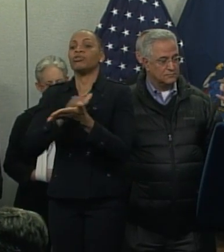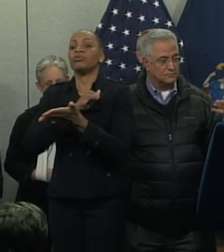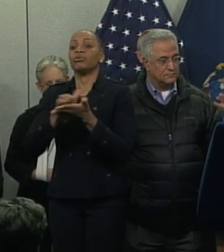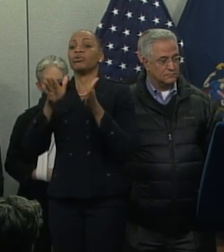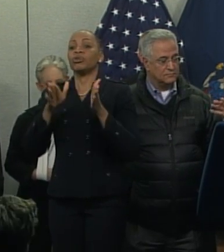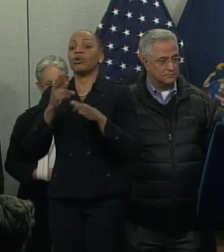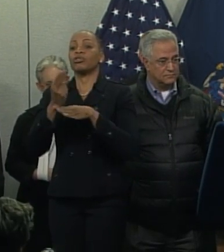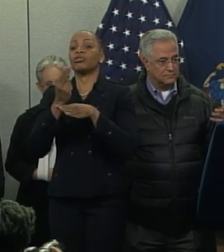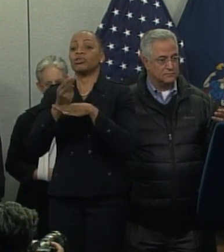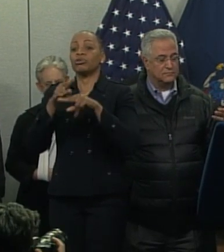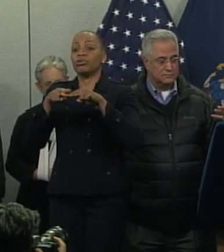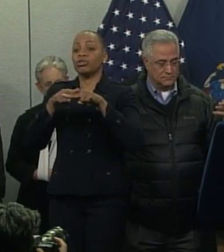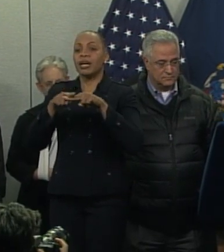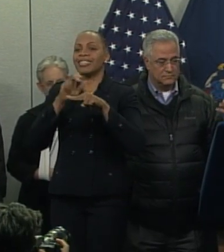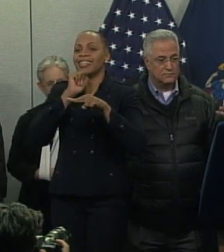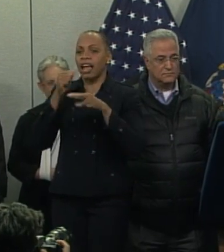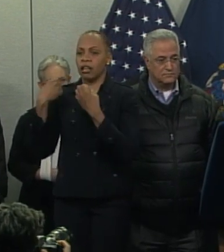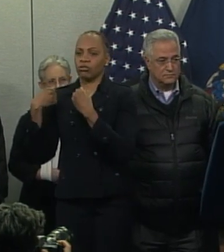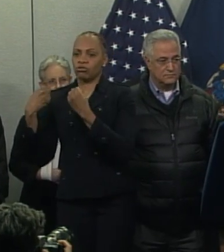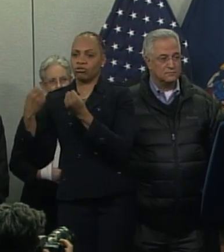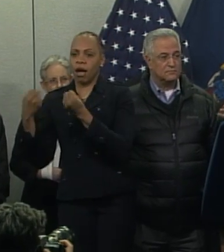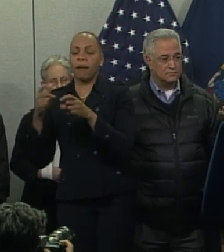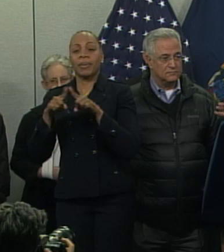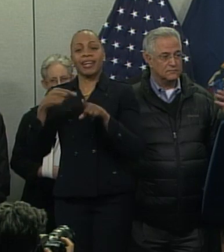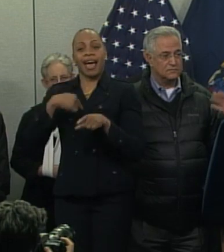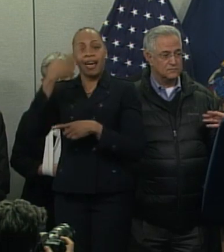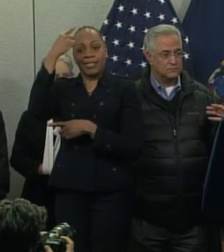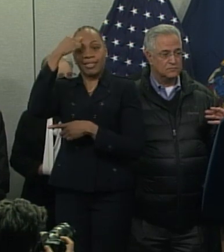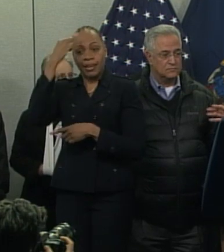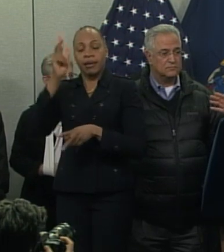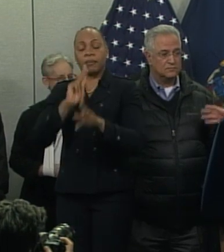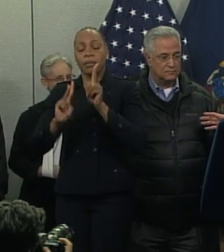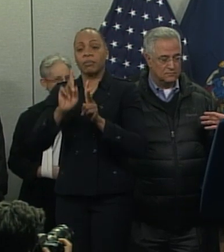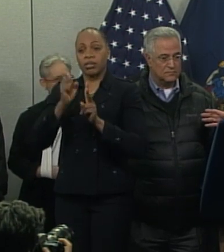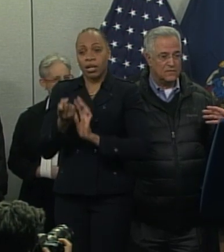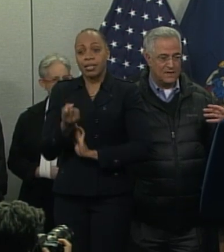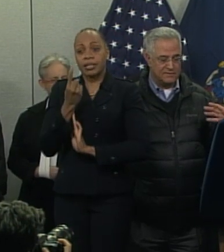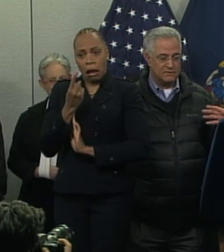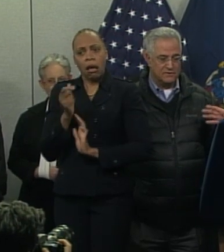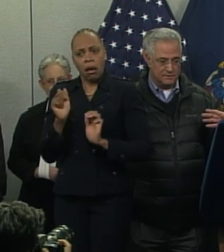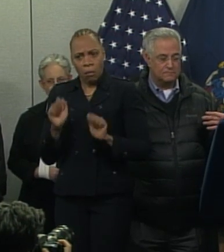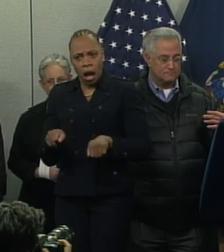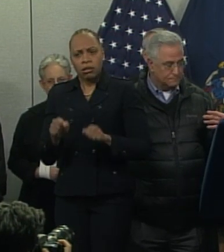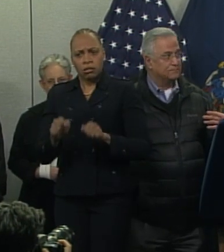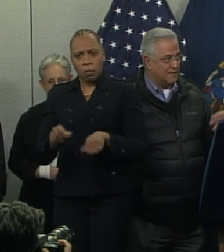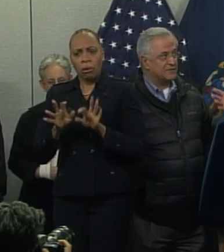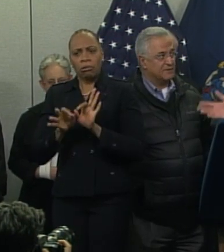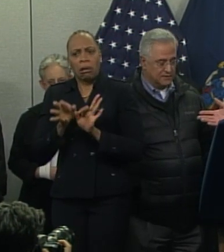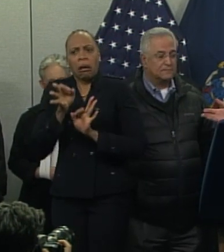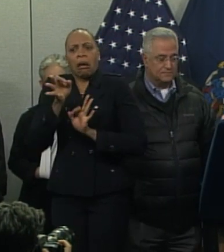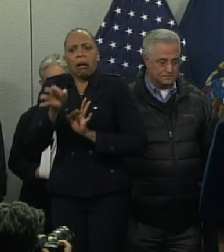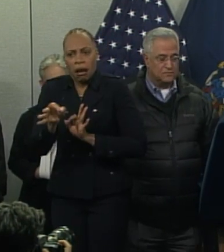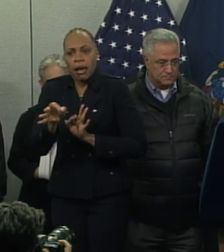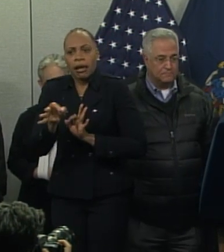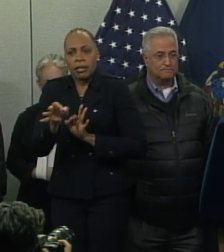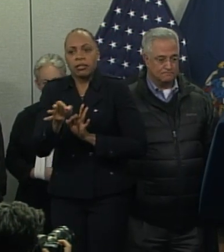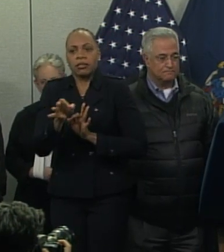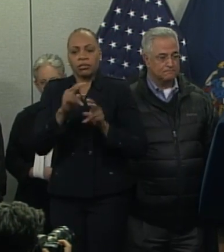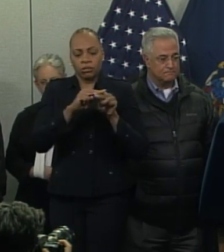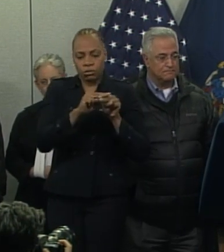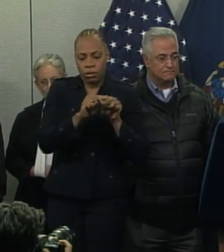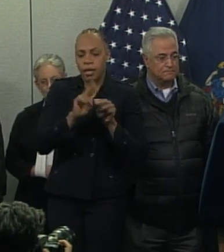transit rather than being out on the roads, but I think people should also understand there could be some delays, particularly on elevated lines and on buses,